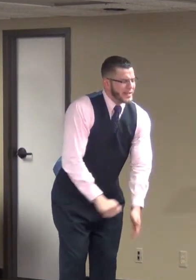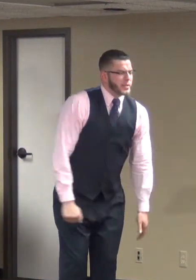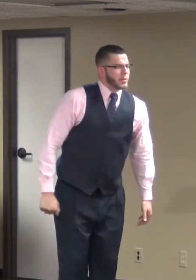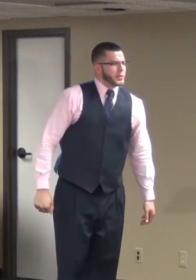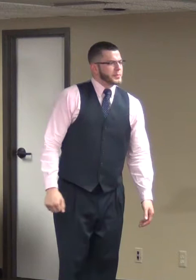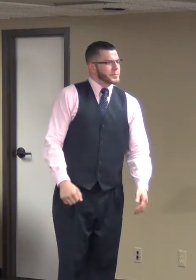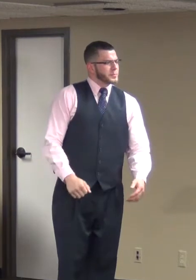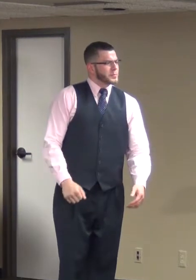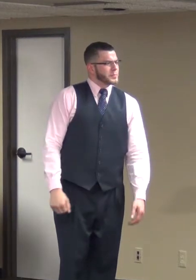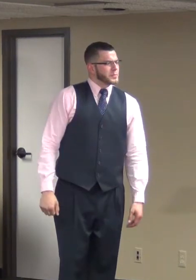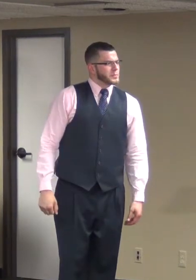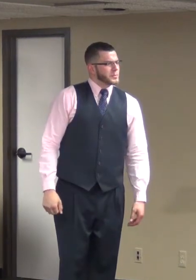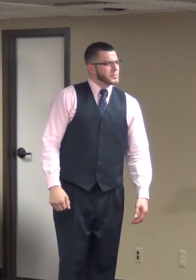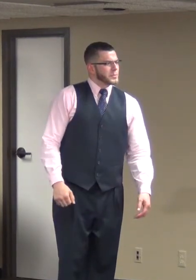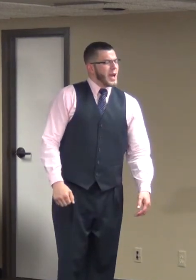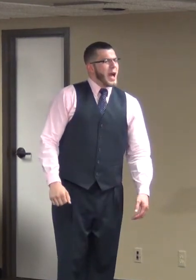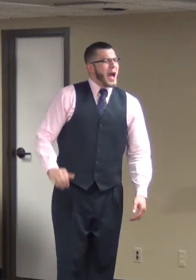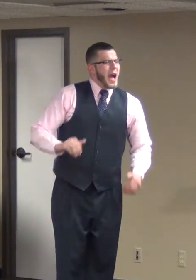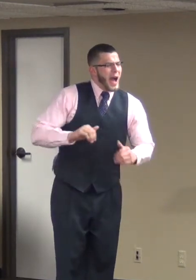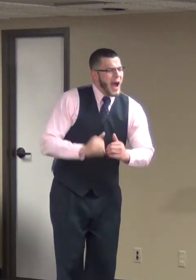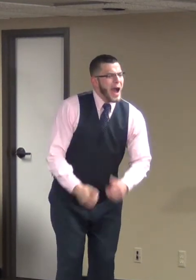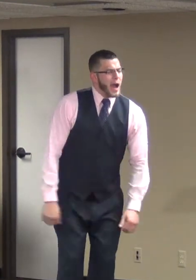possible? Wow.